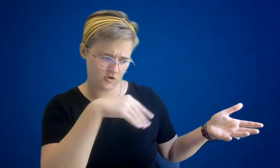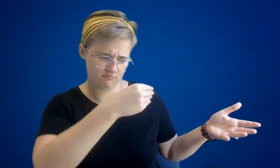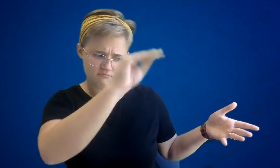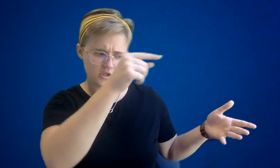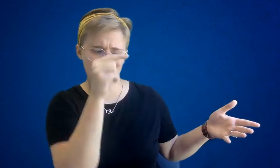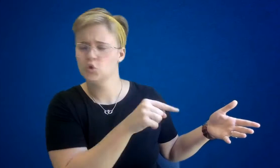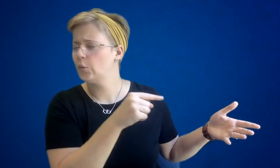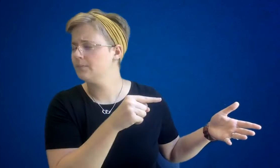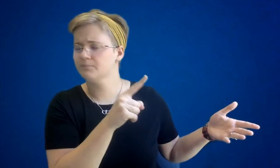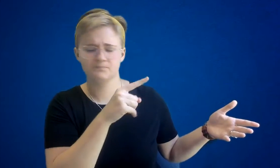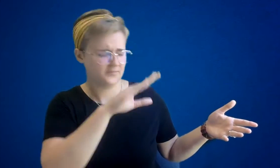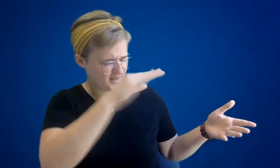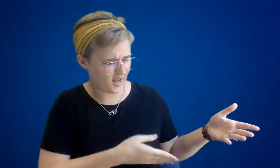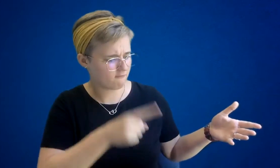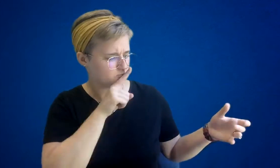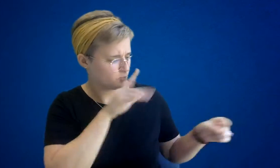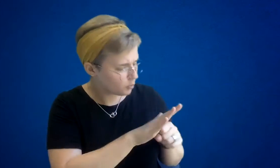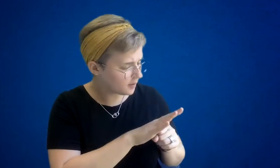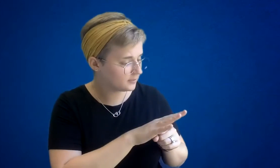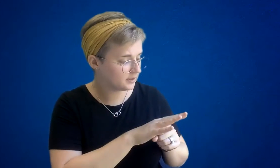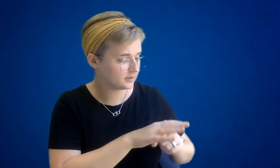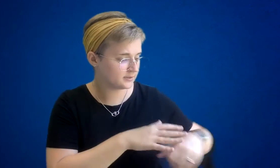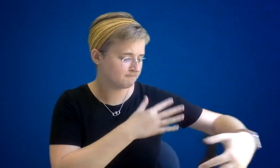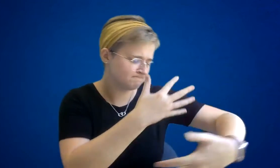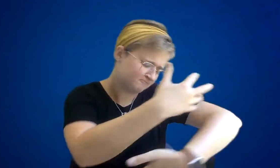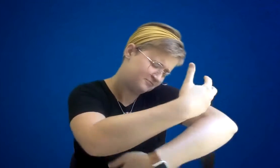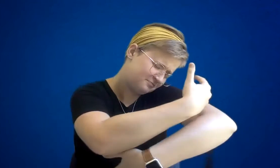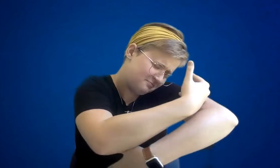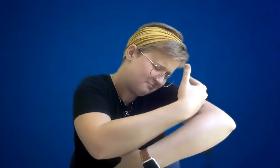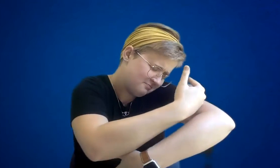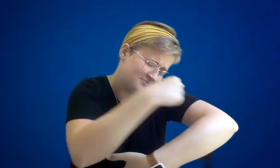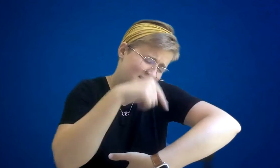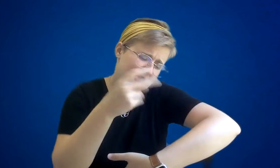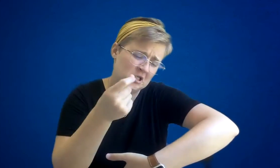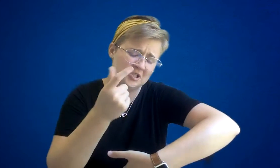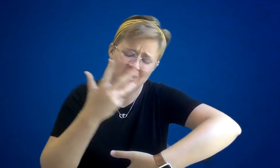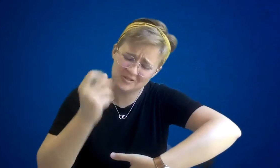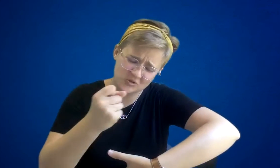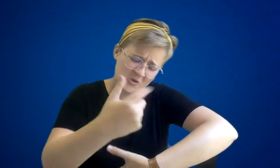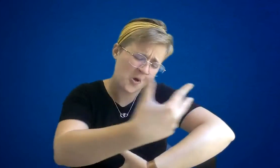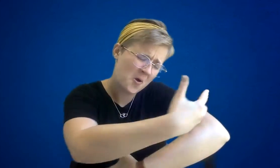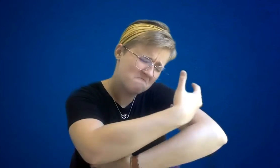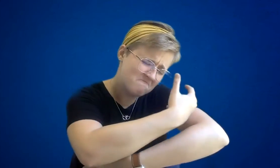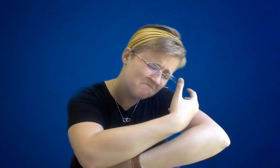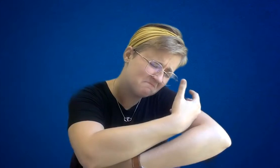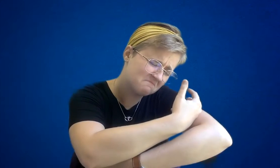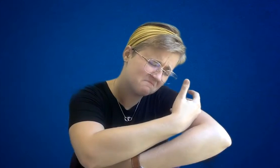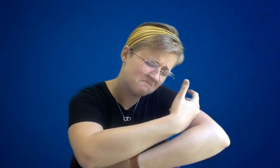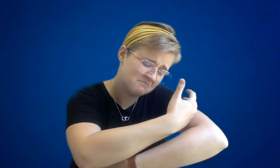I promise." He put his arms around the dog's strong neck and held her tightly. "I love you,